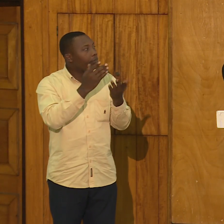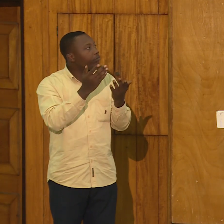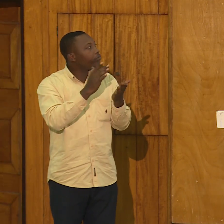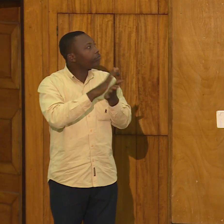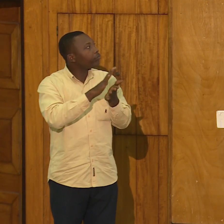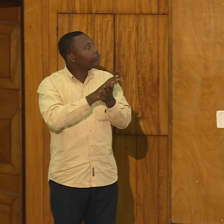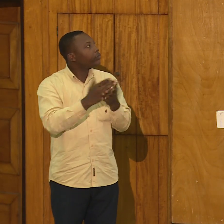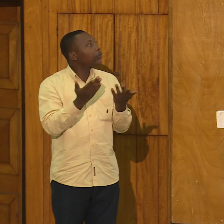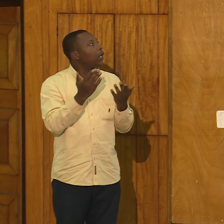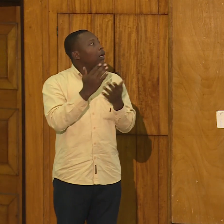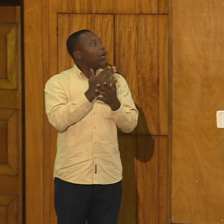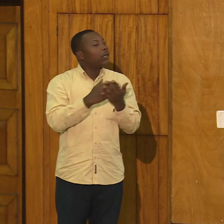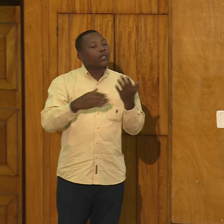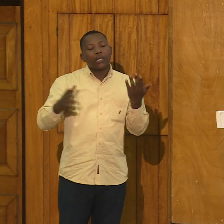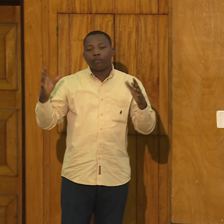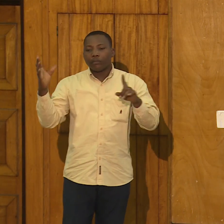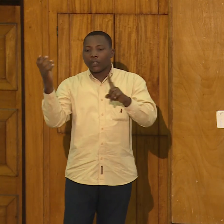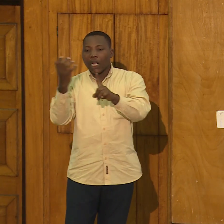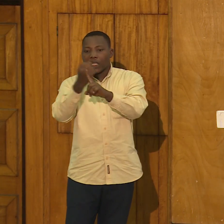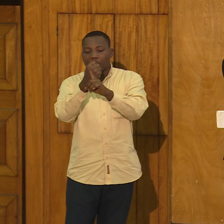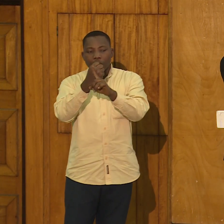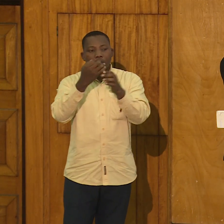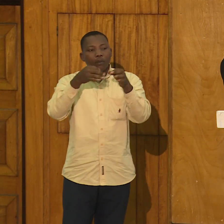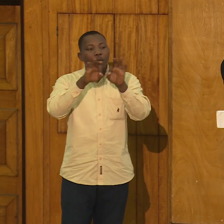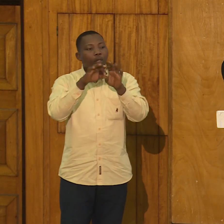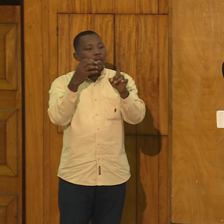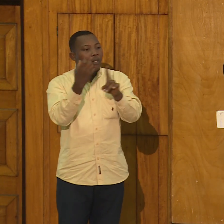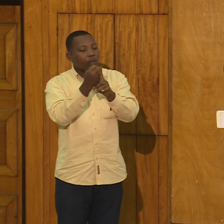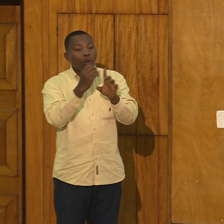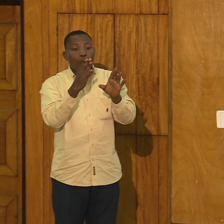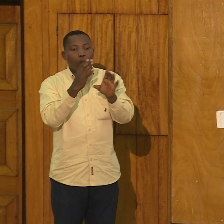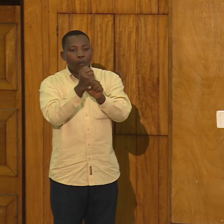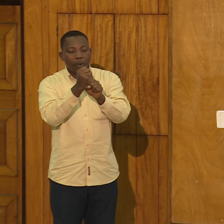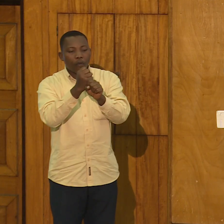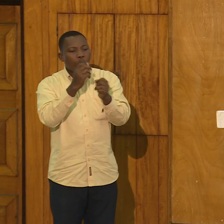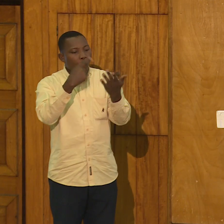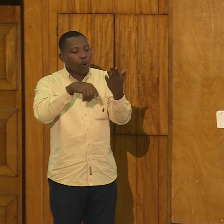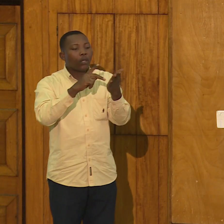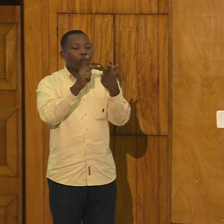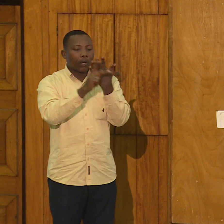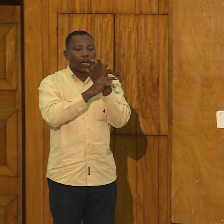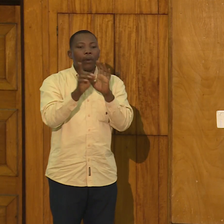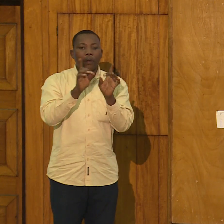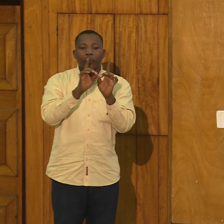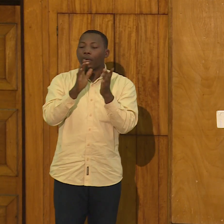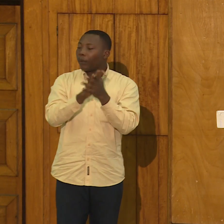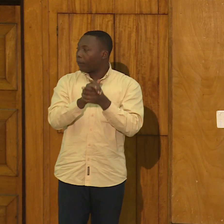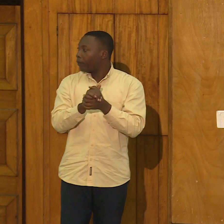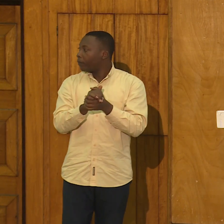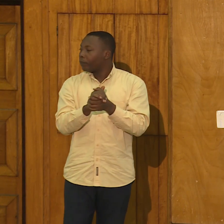key achievements, just to give a sum up of what the program has also done.